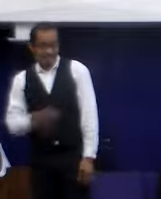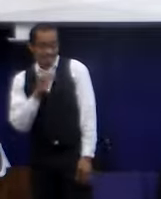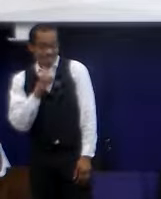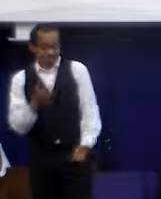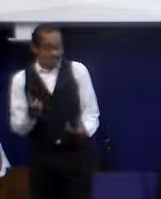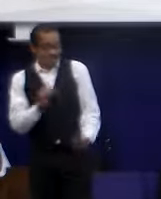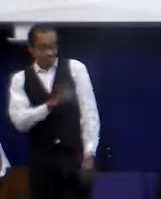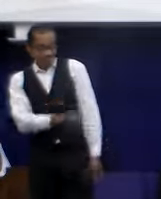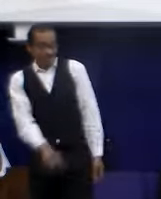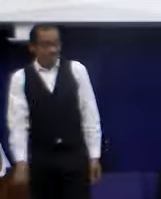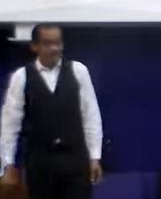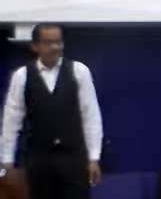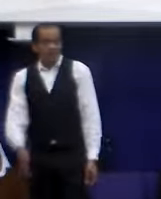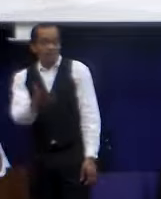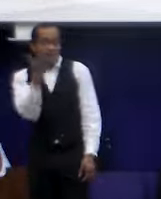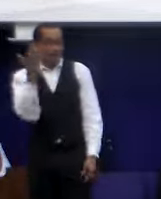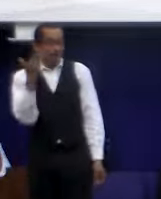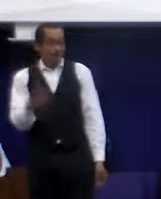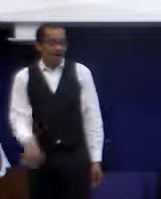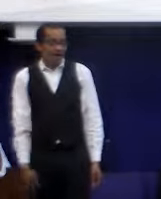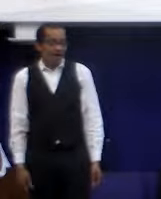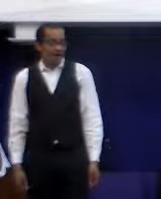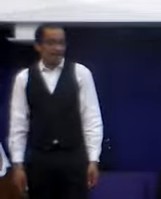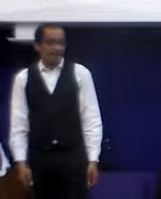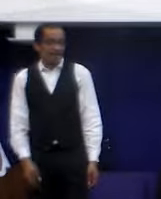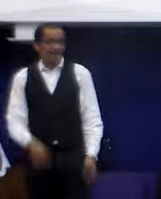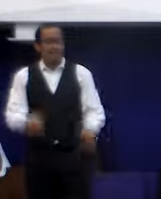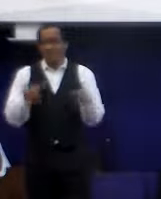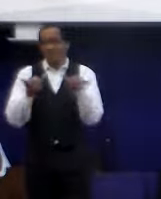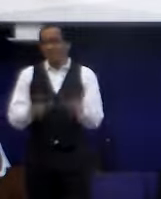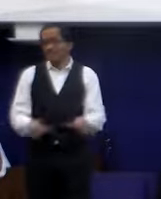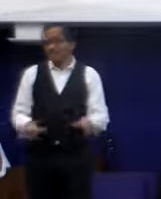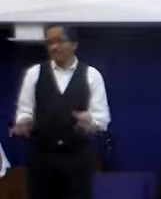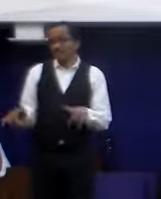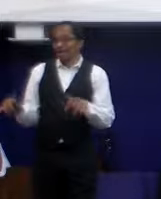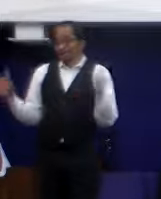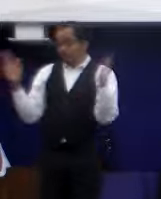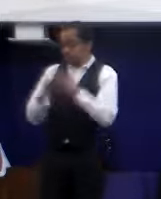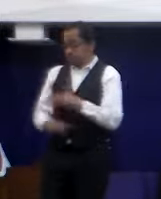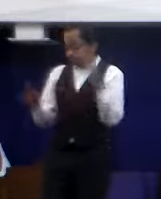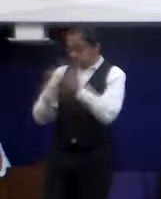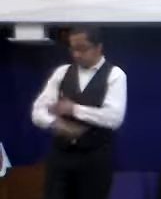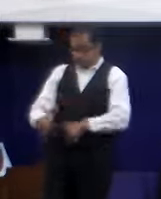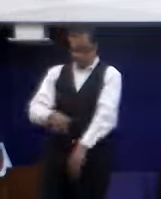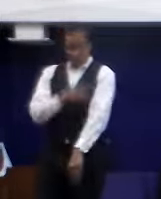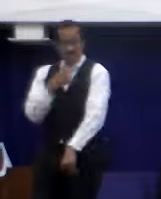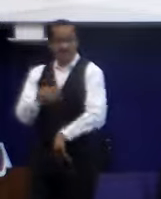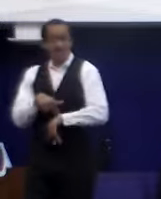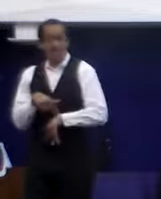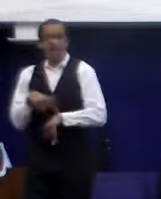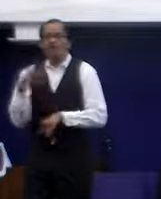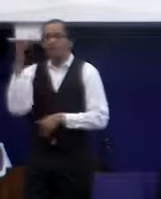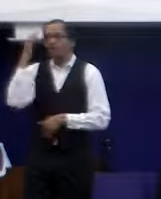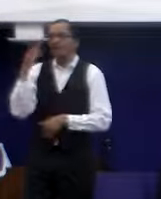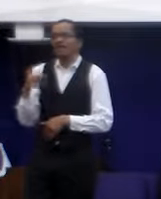that. Because, and that's why we stay in the storm the longer than we have to. And you know what? What we do? We blame